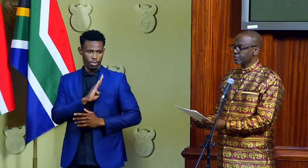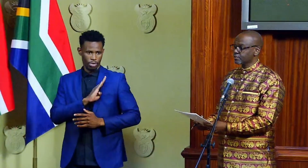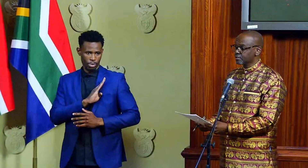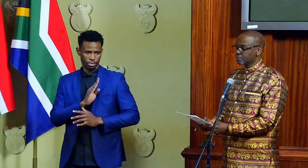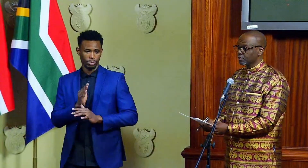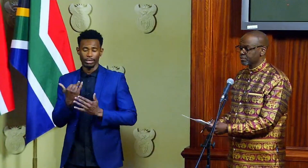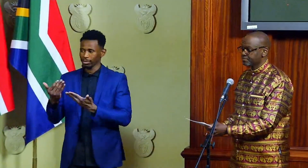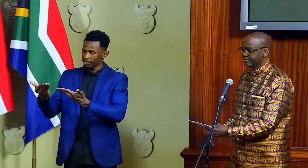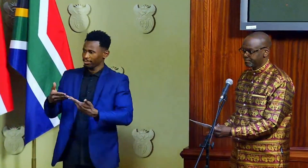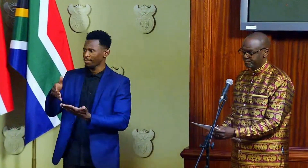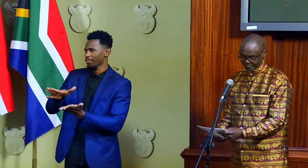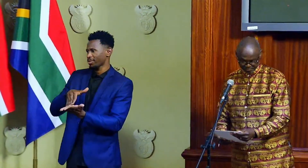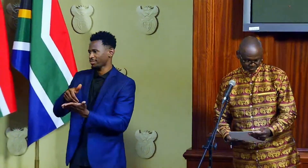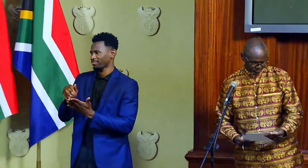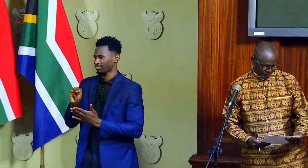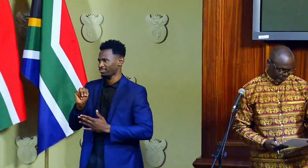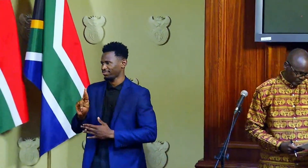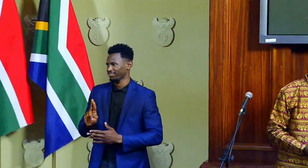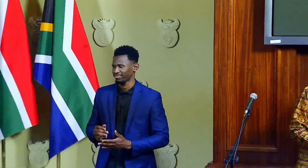Federation of South Africa. Mr. Blose.